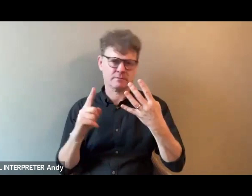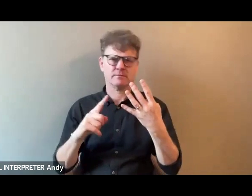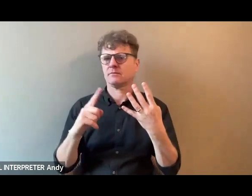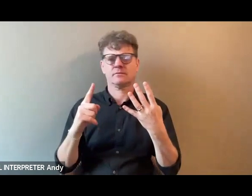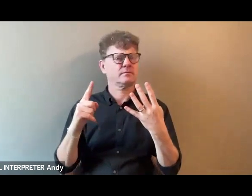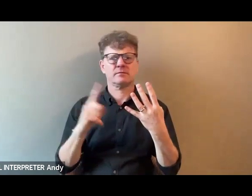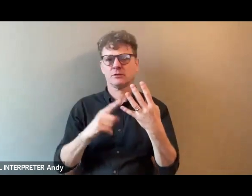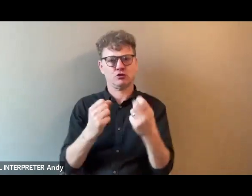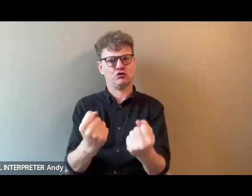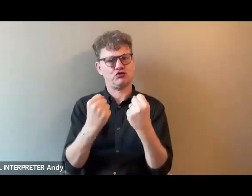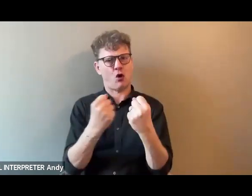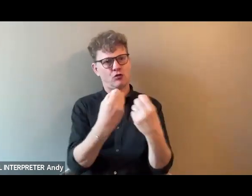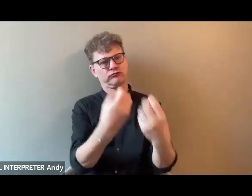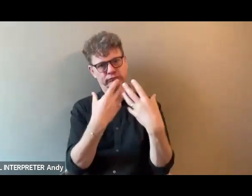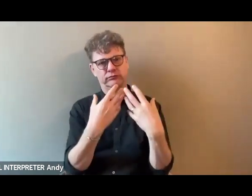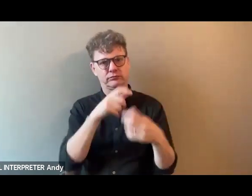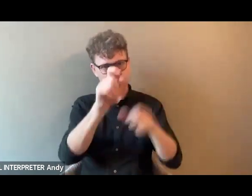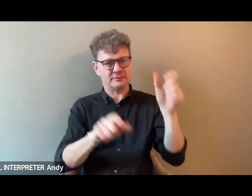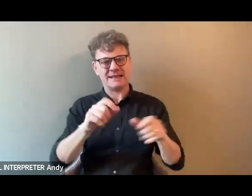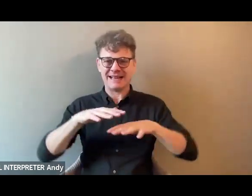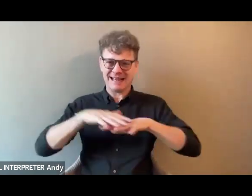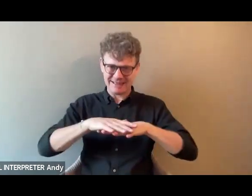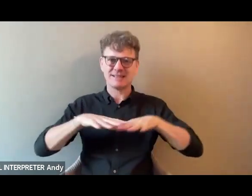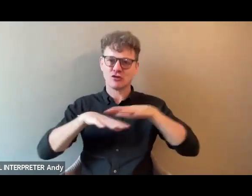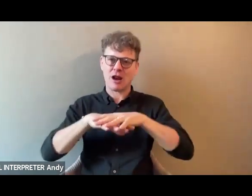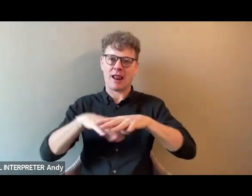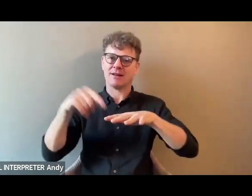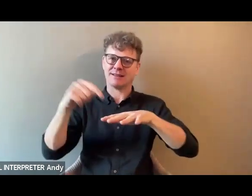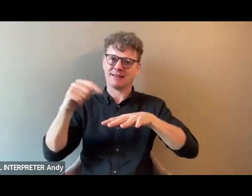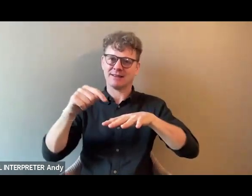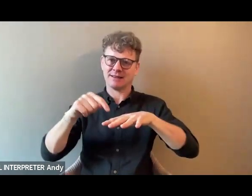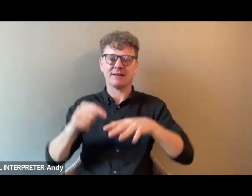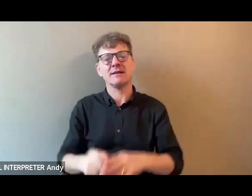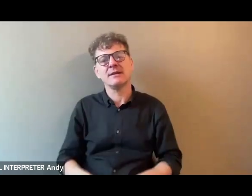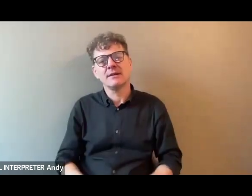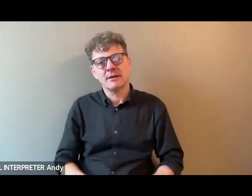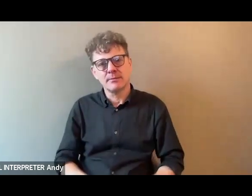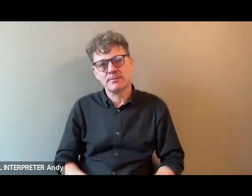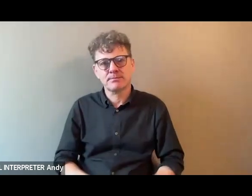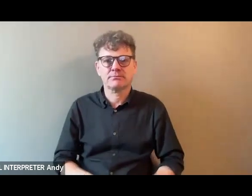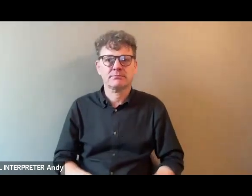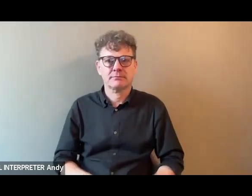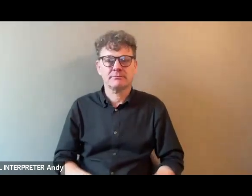strongly out of the data, was intersectionality. So looking at,